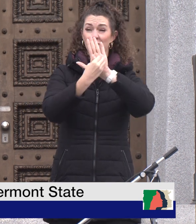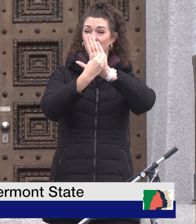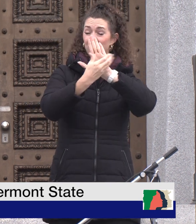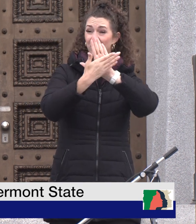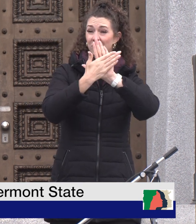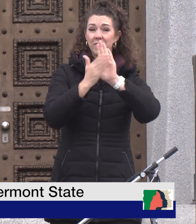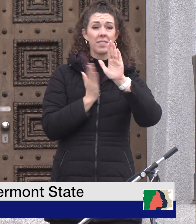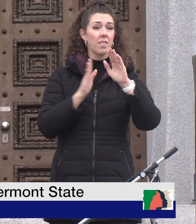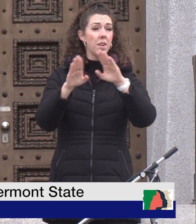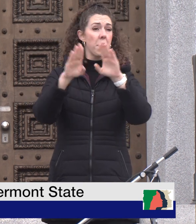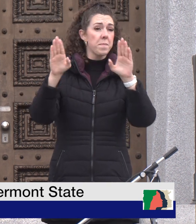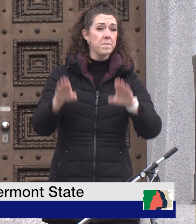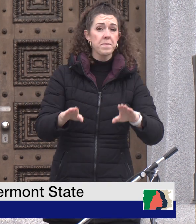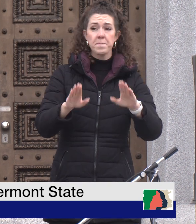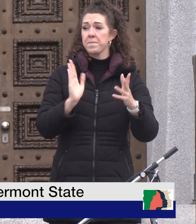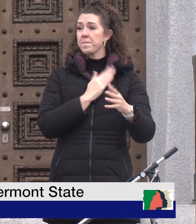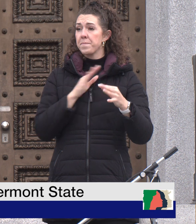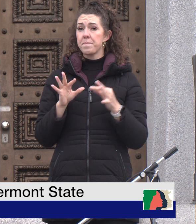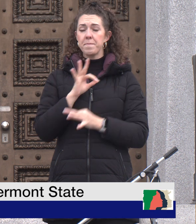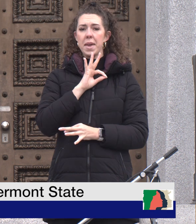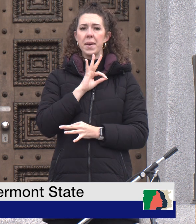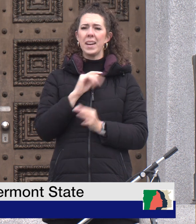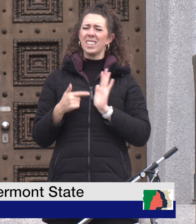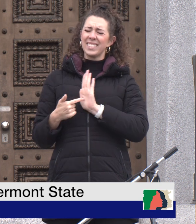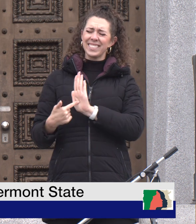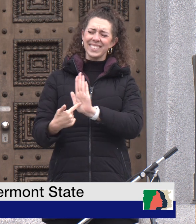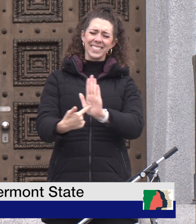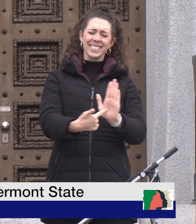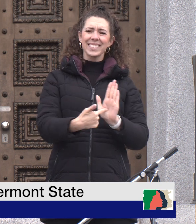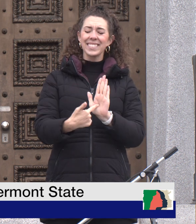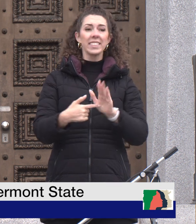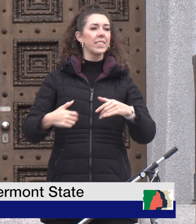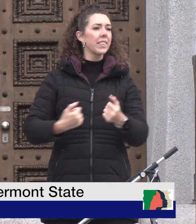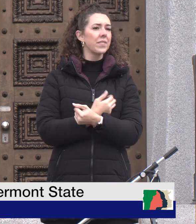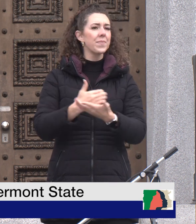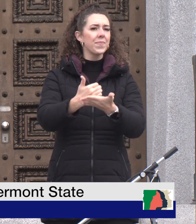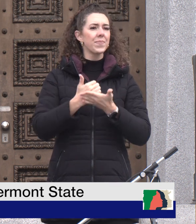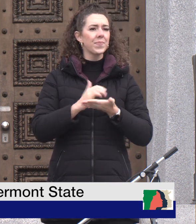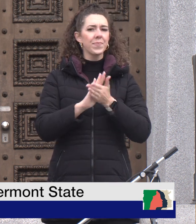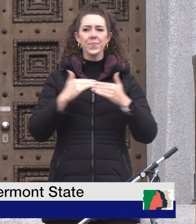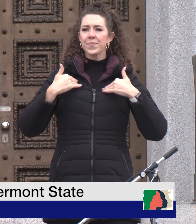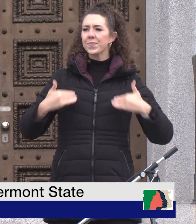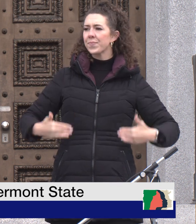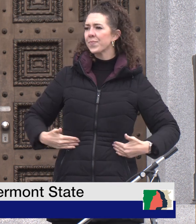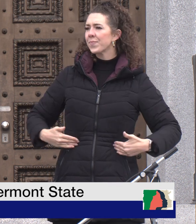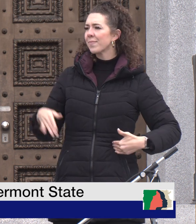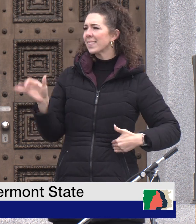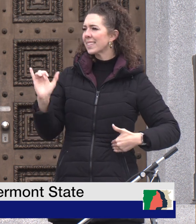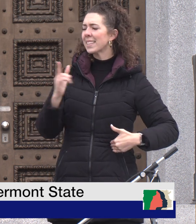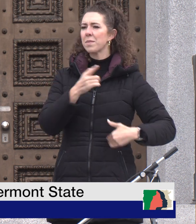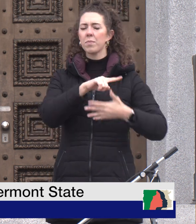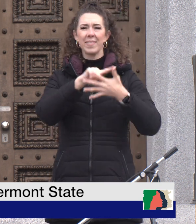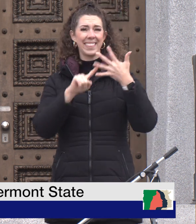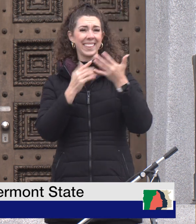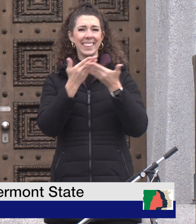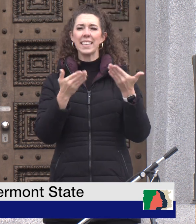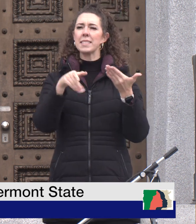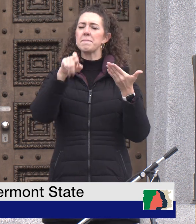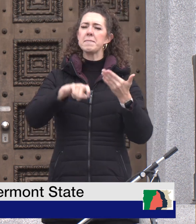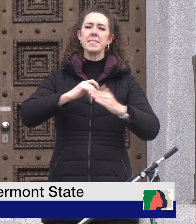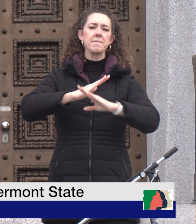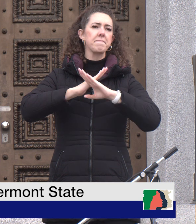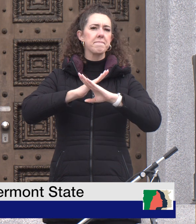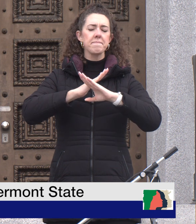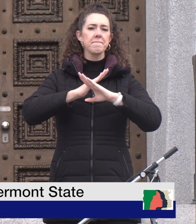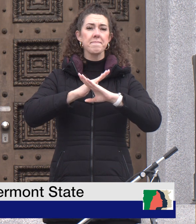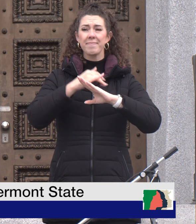homes, within our spirits, those things that make us human and those things that we must protect. It was